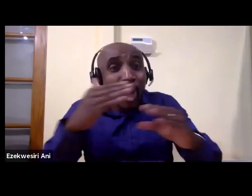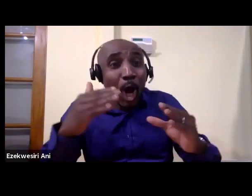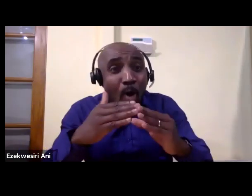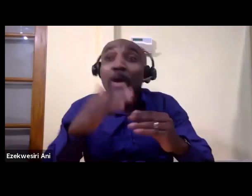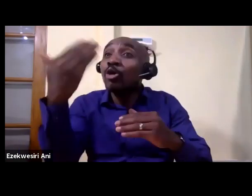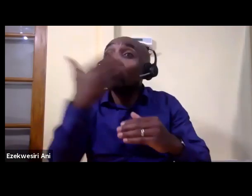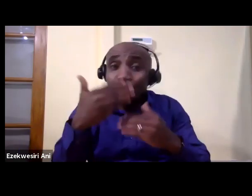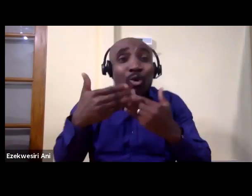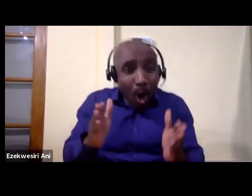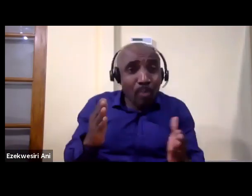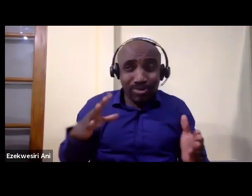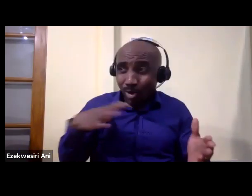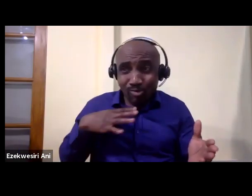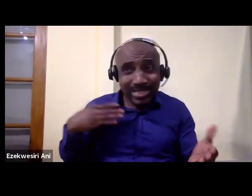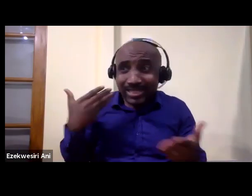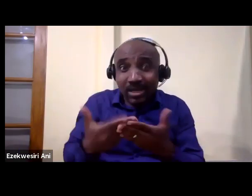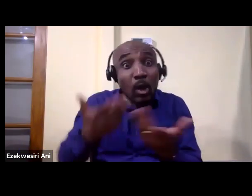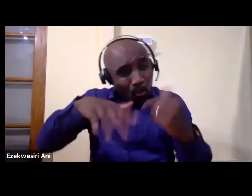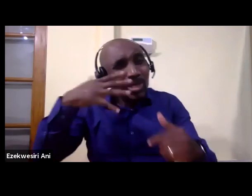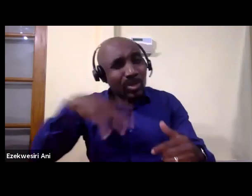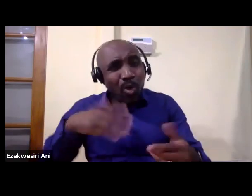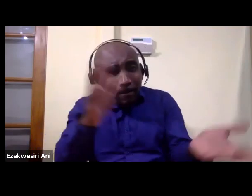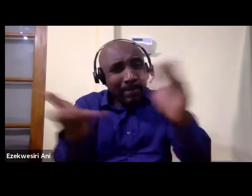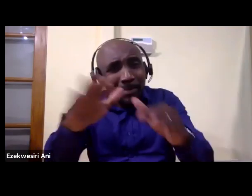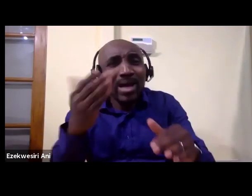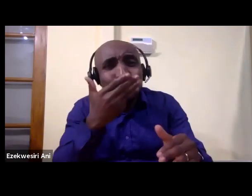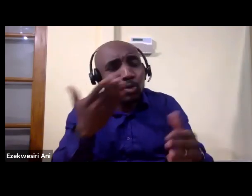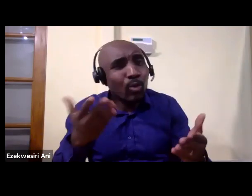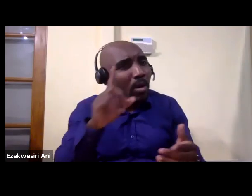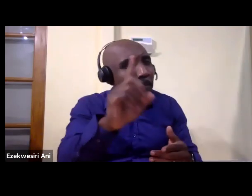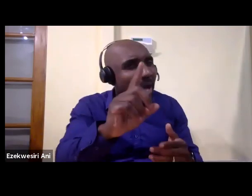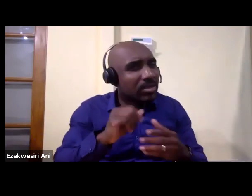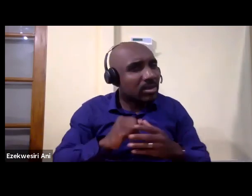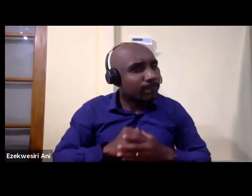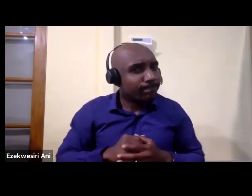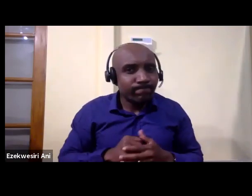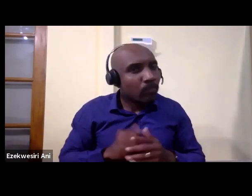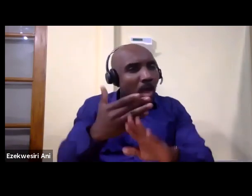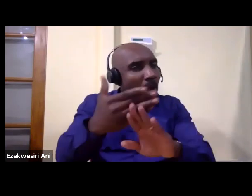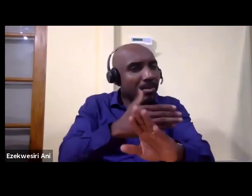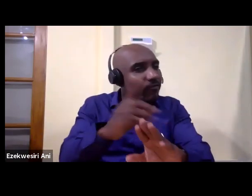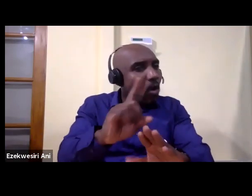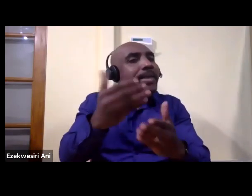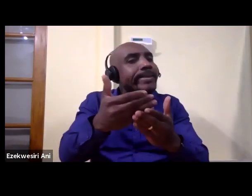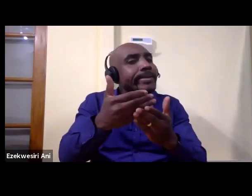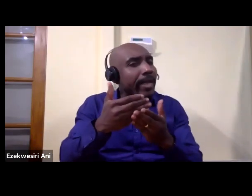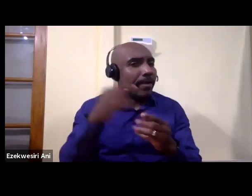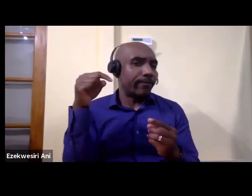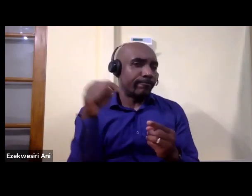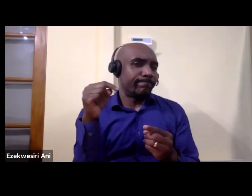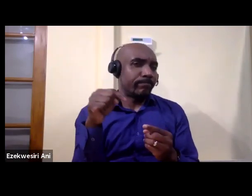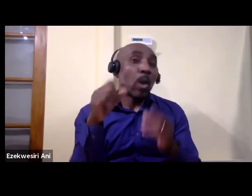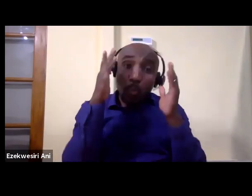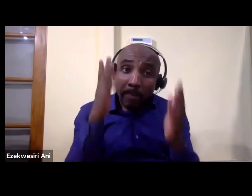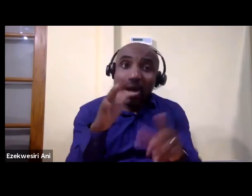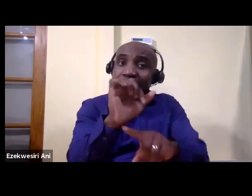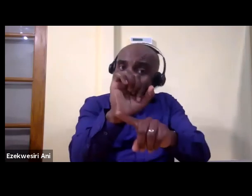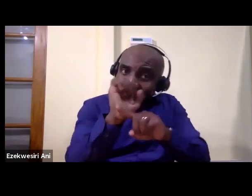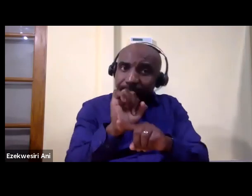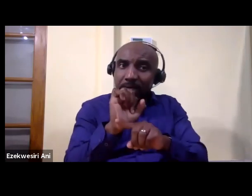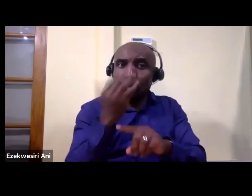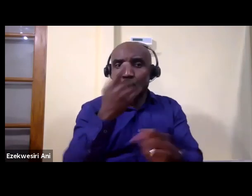working. And of course, we all want children to go back to school, but not until it is safe. So we have to defend the school community.